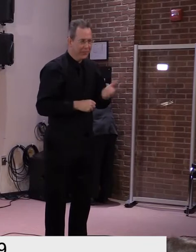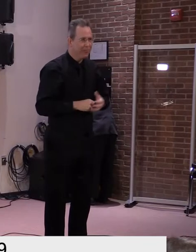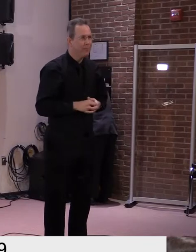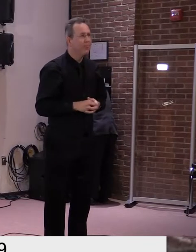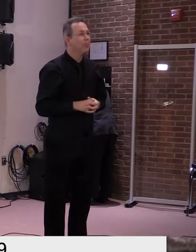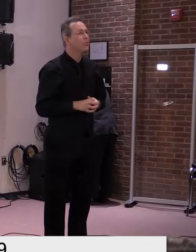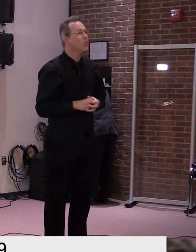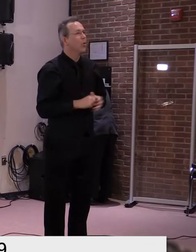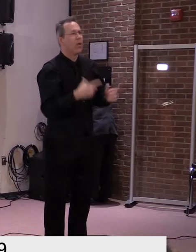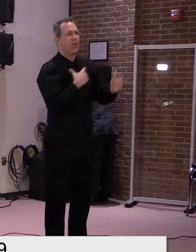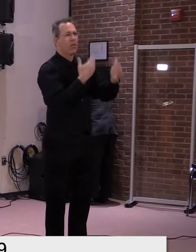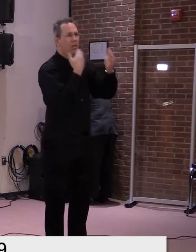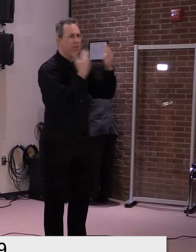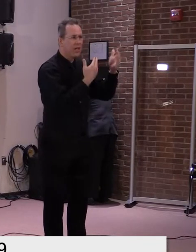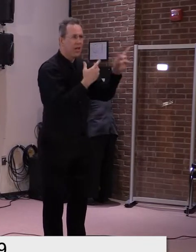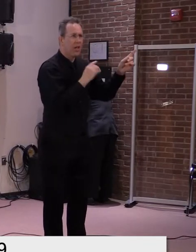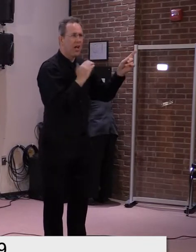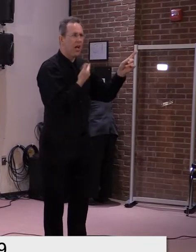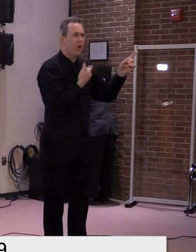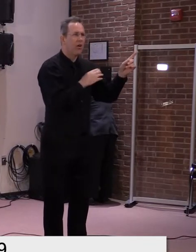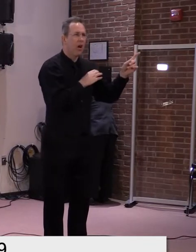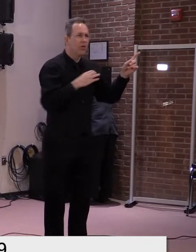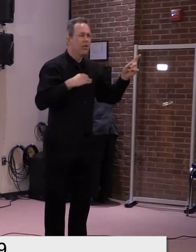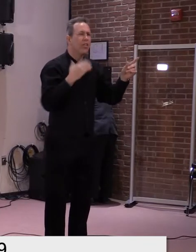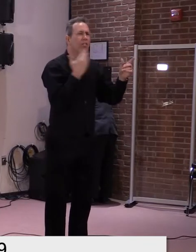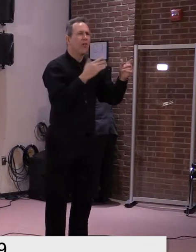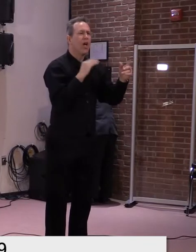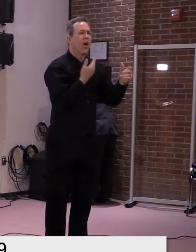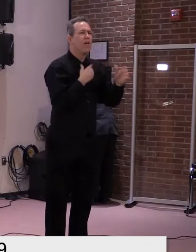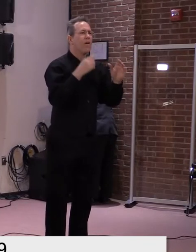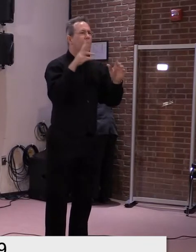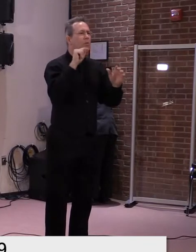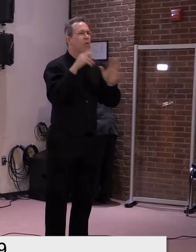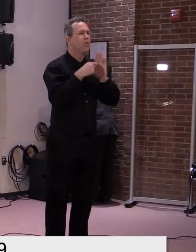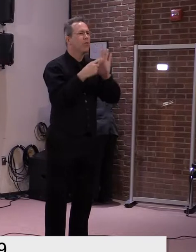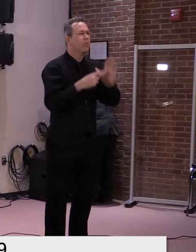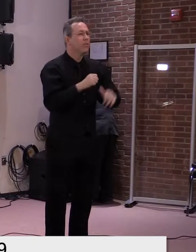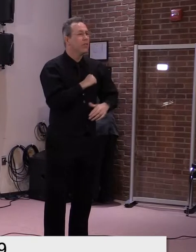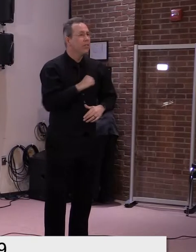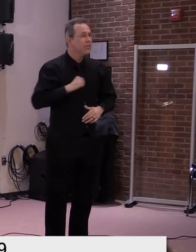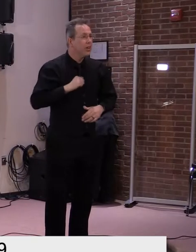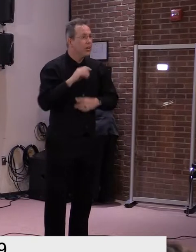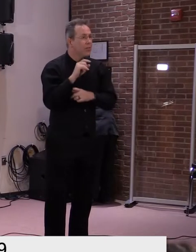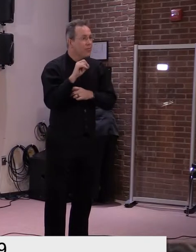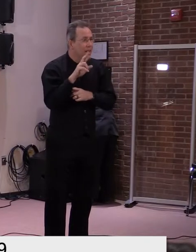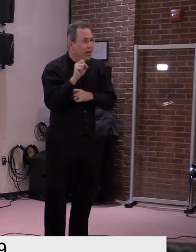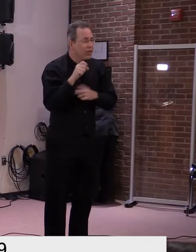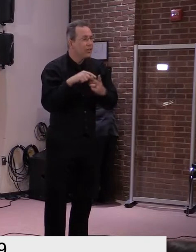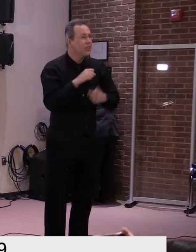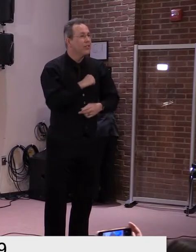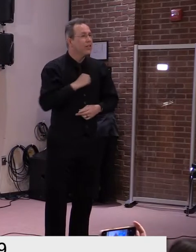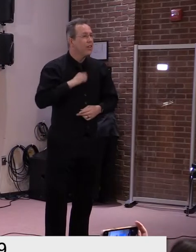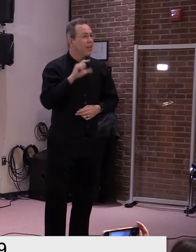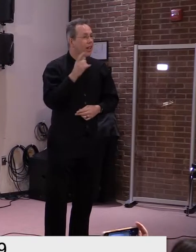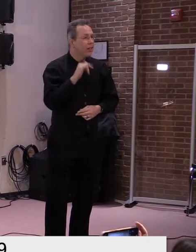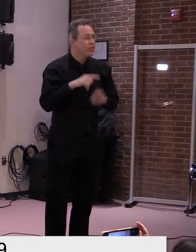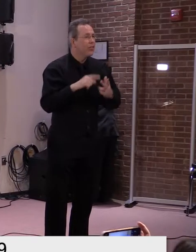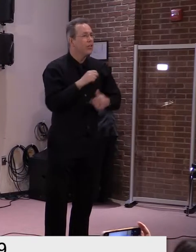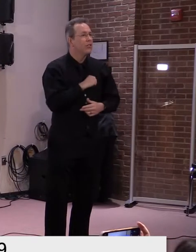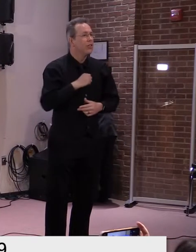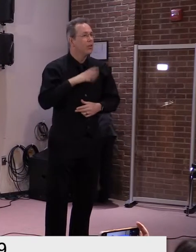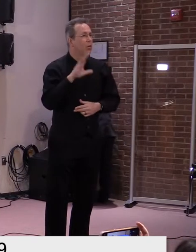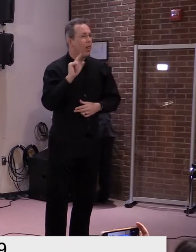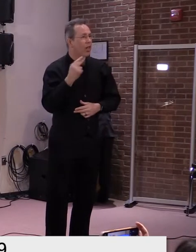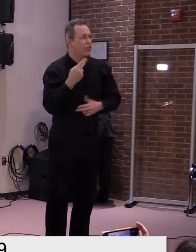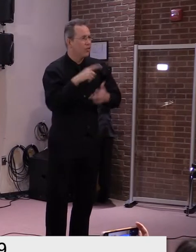strong advocacy for Vermont and Vermonters throughout the pandemic. The American Rescue Plan is